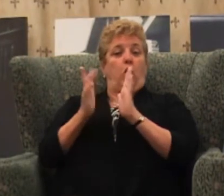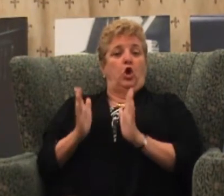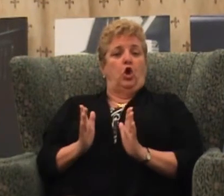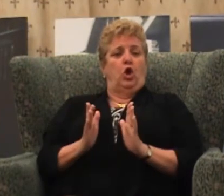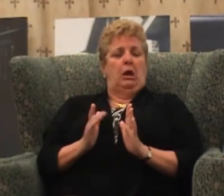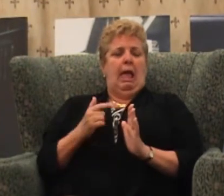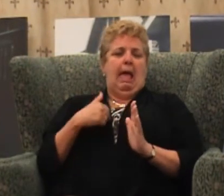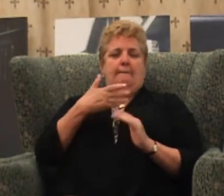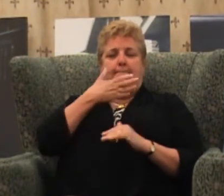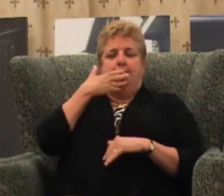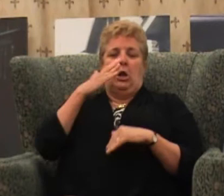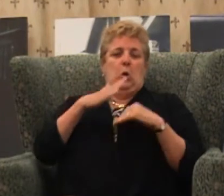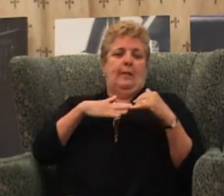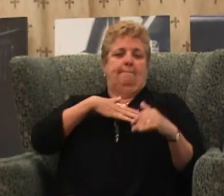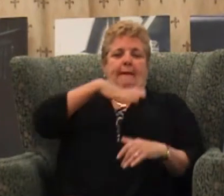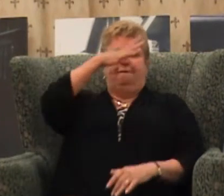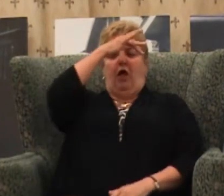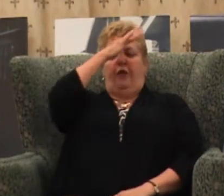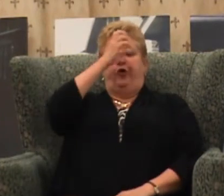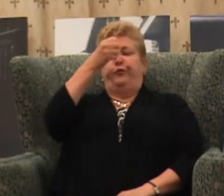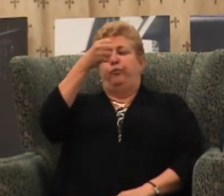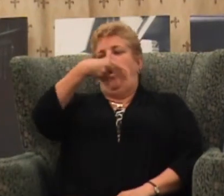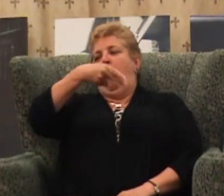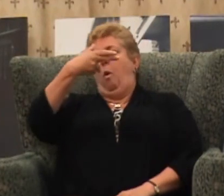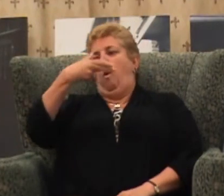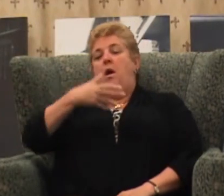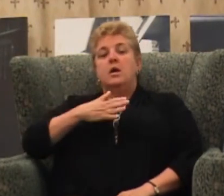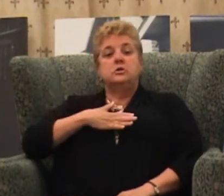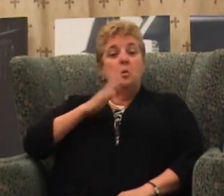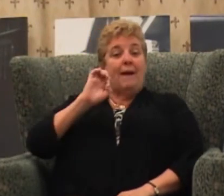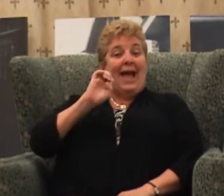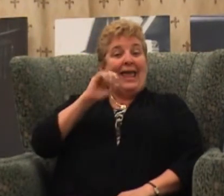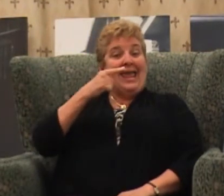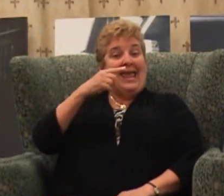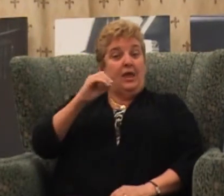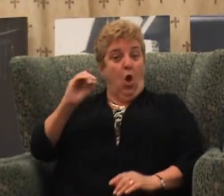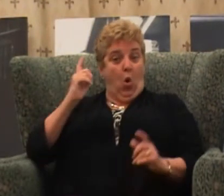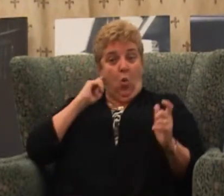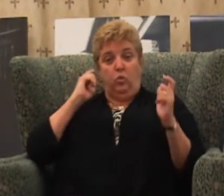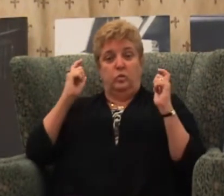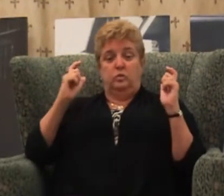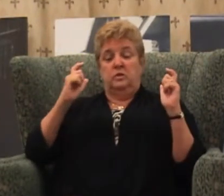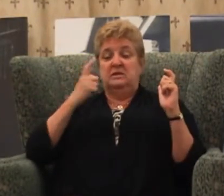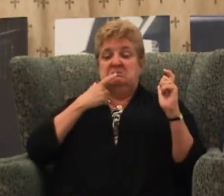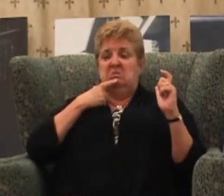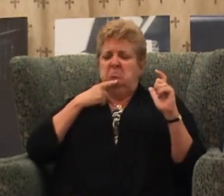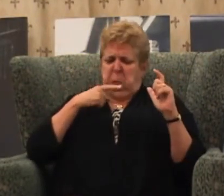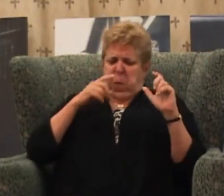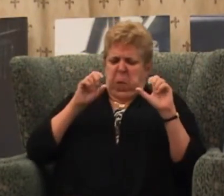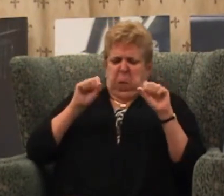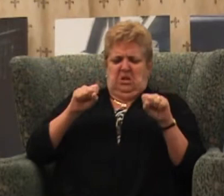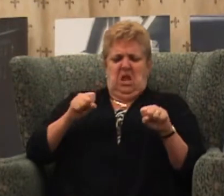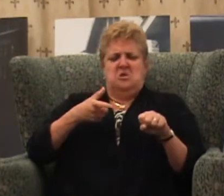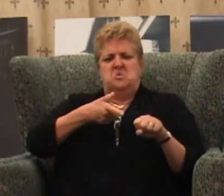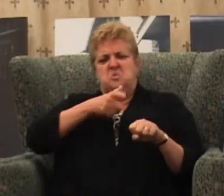him. My ego told me that I could drink and I would never become